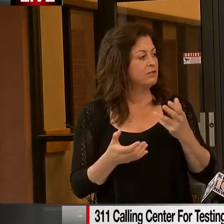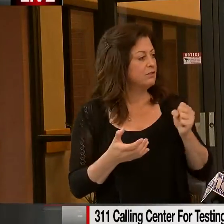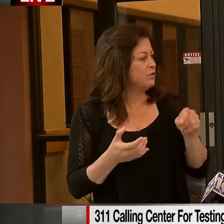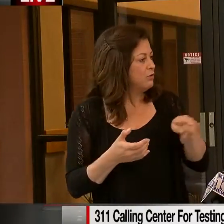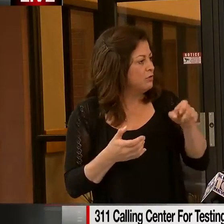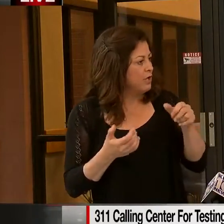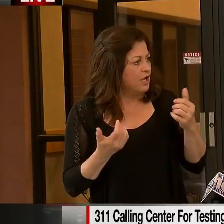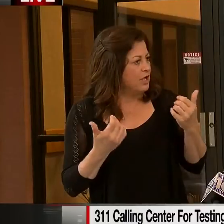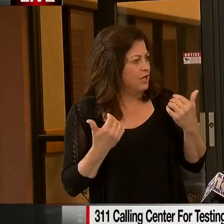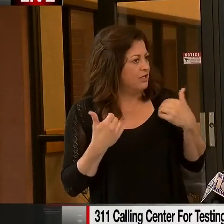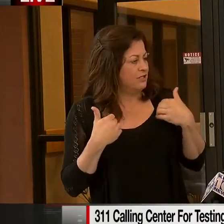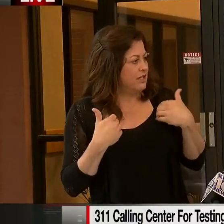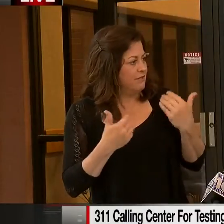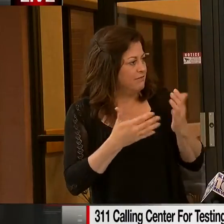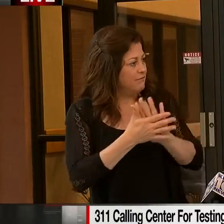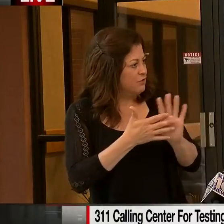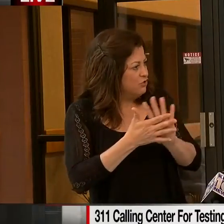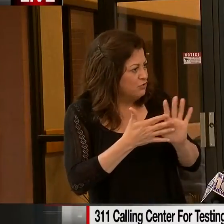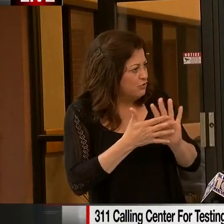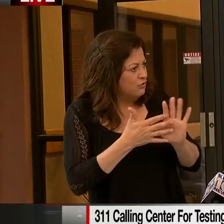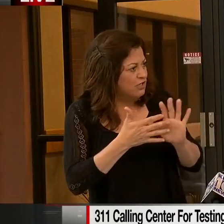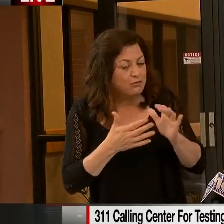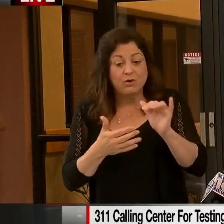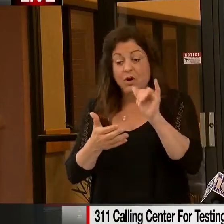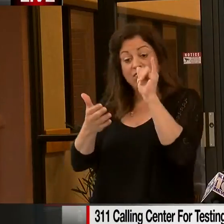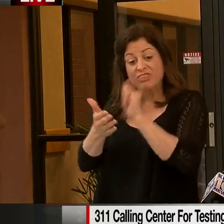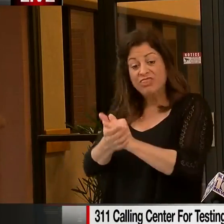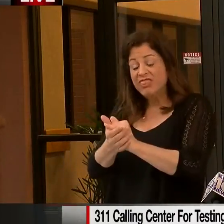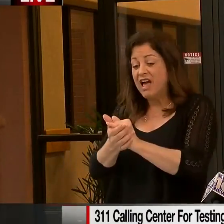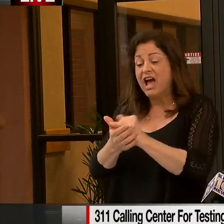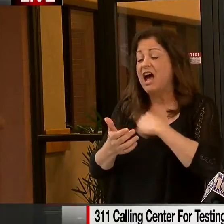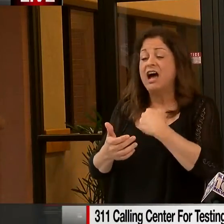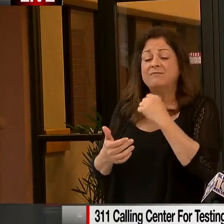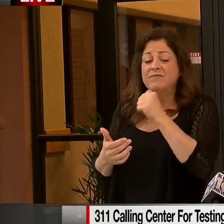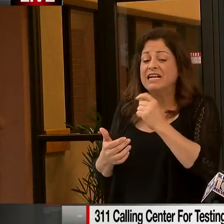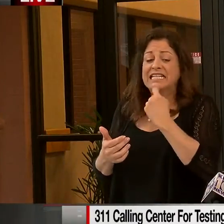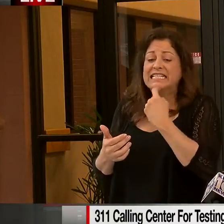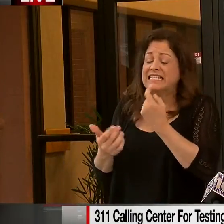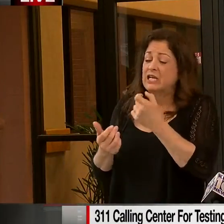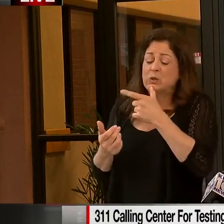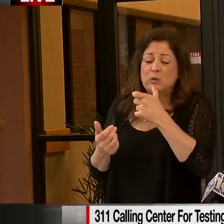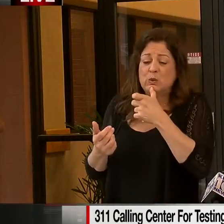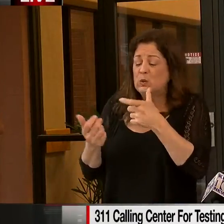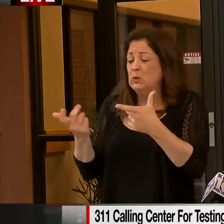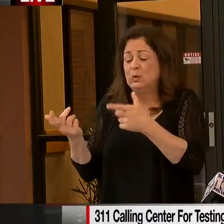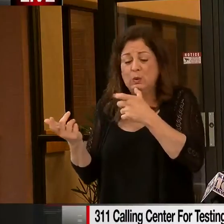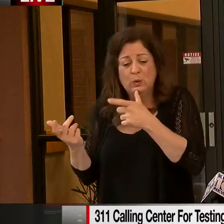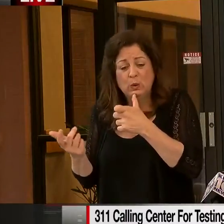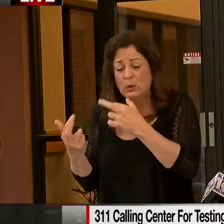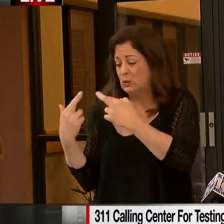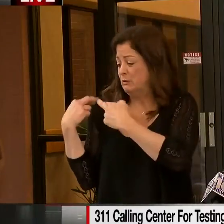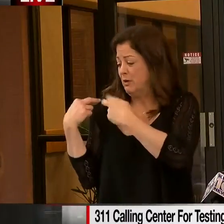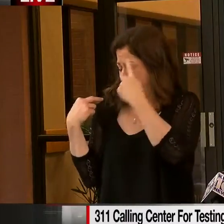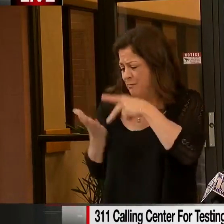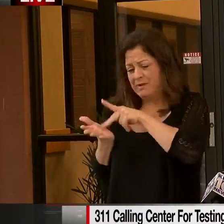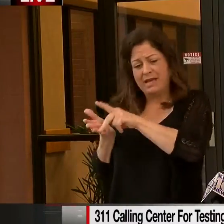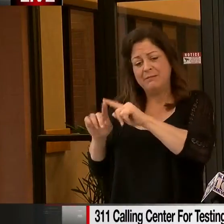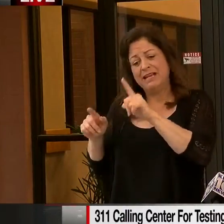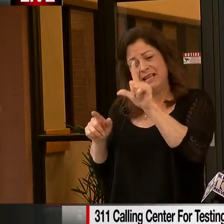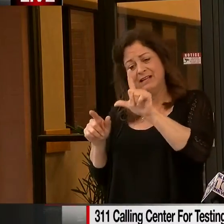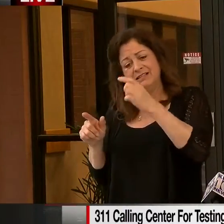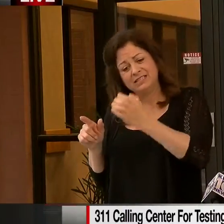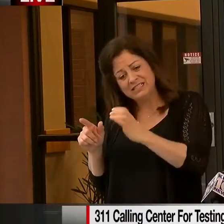it's that industry. I'm not going to say who's responsible for it, other than LCG is not.